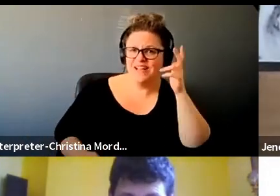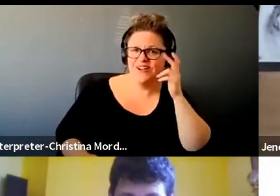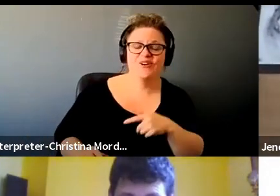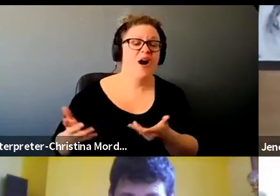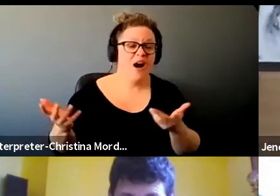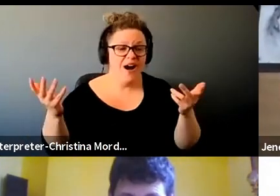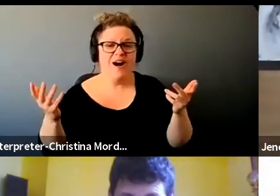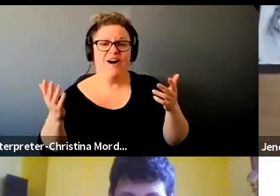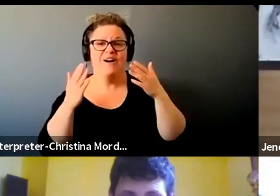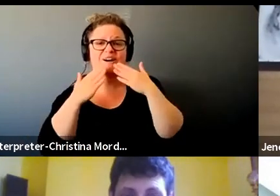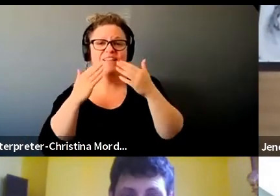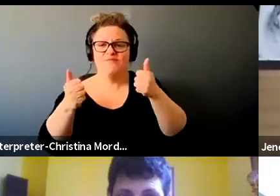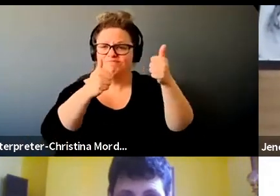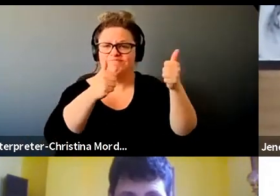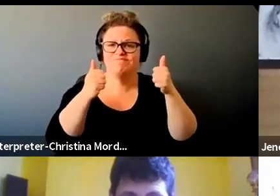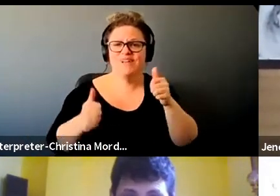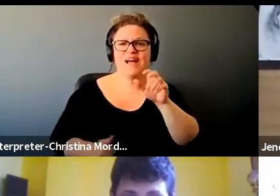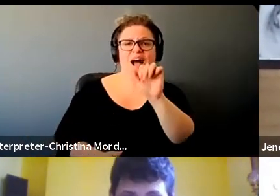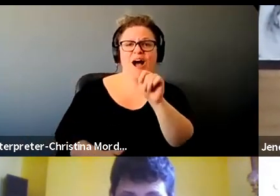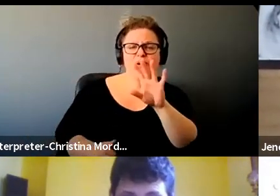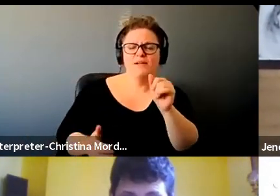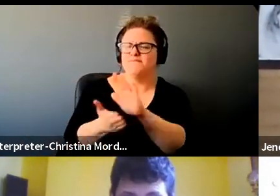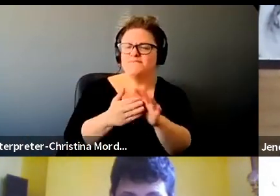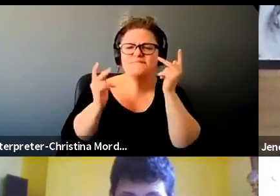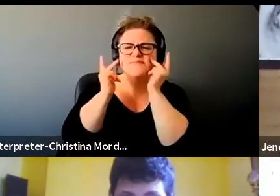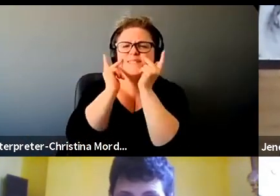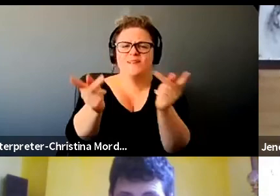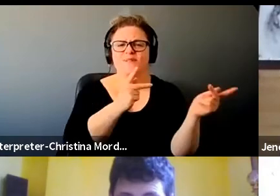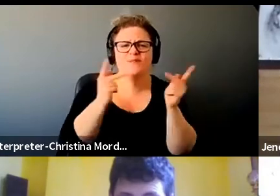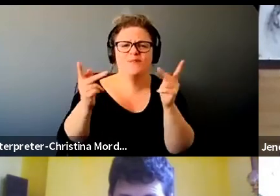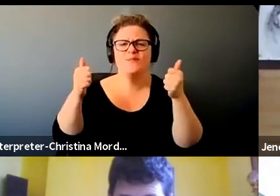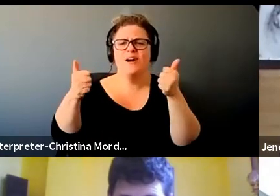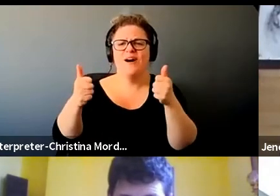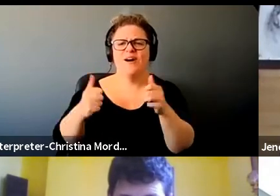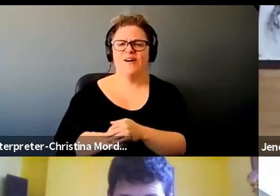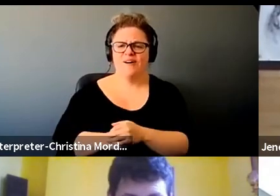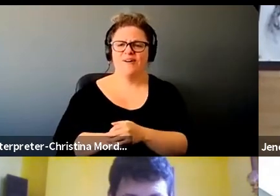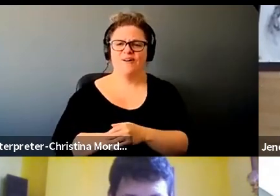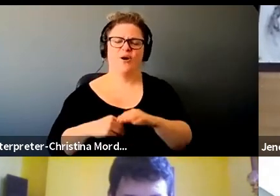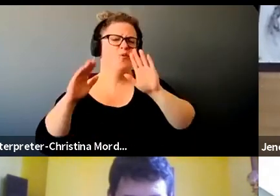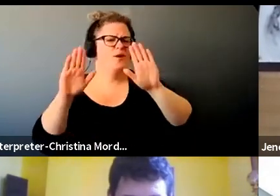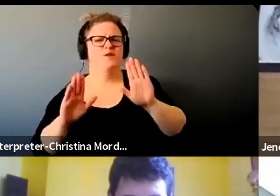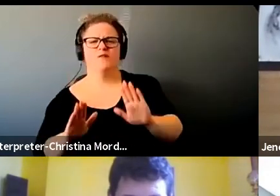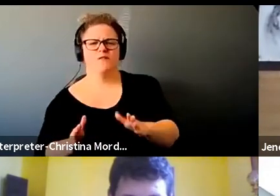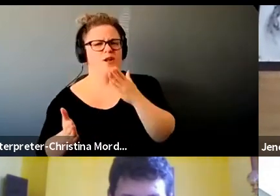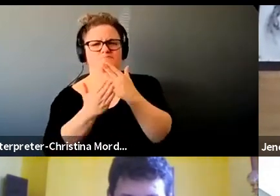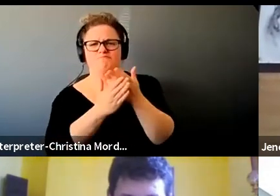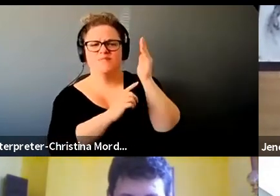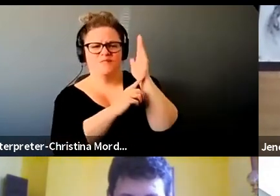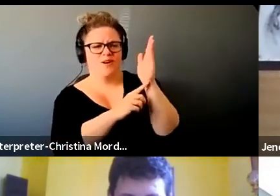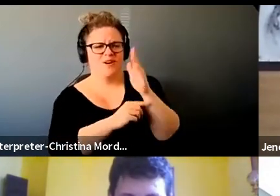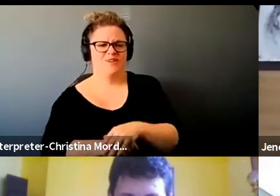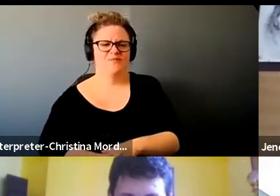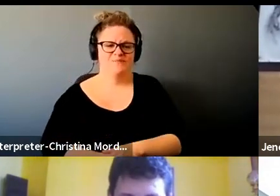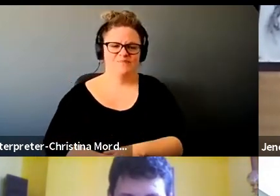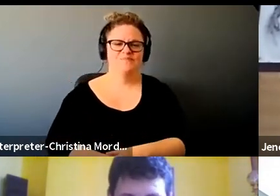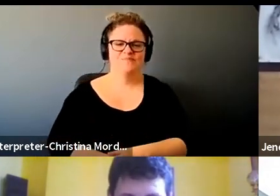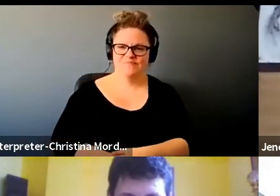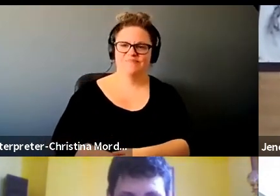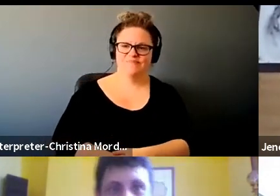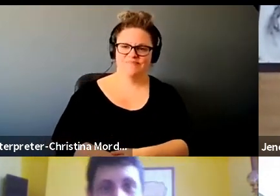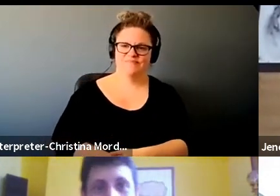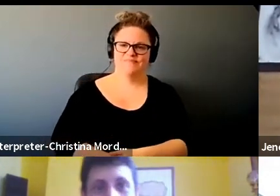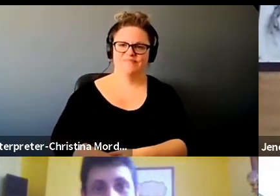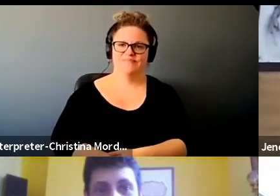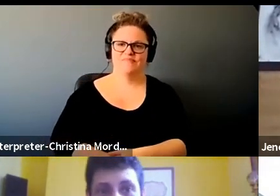Thank you very Oh, much. it's so was great a to see you great- all. it was- Thank you, Yeah. Andrea. Wonderful. Yeah. Yeah. Thank you for